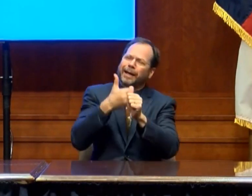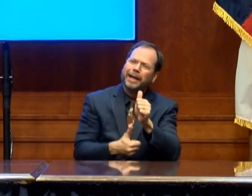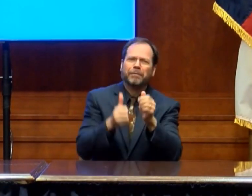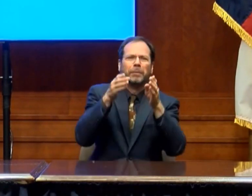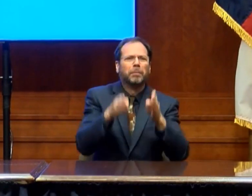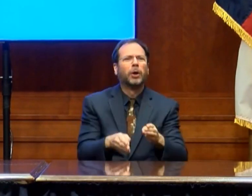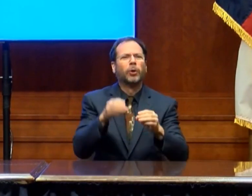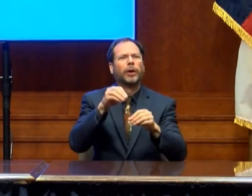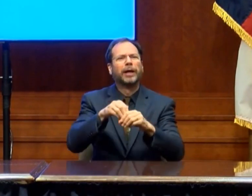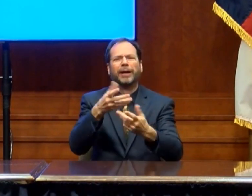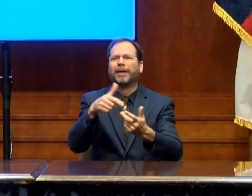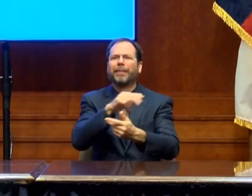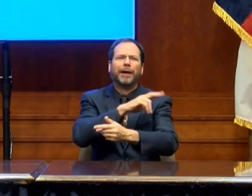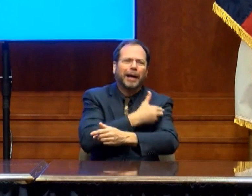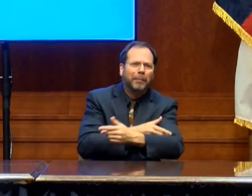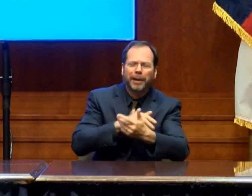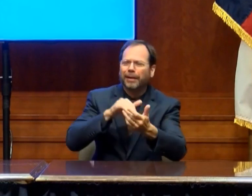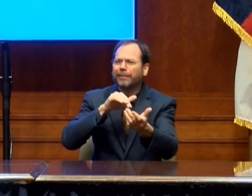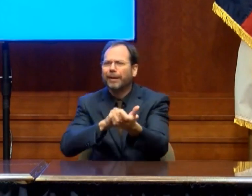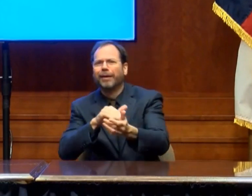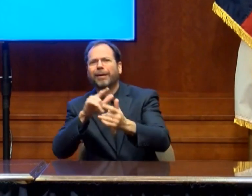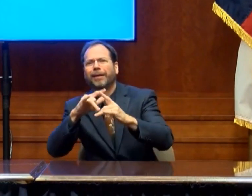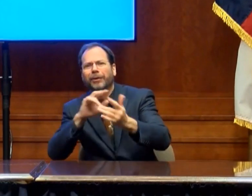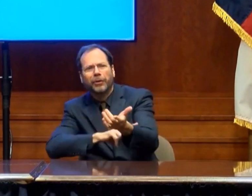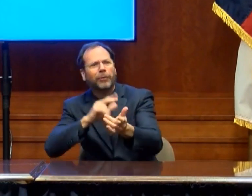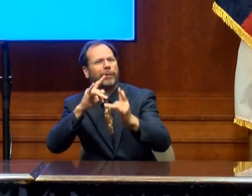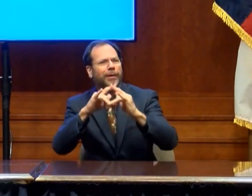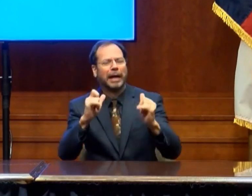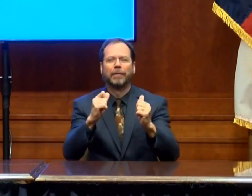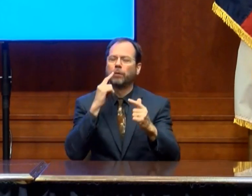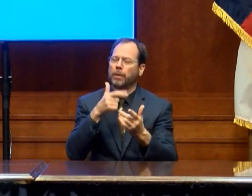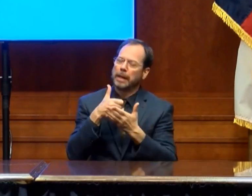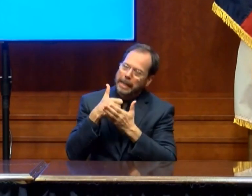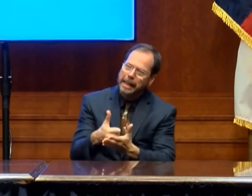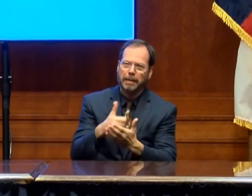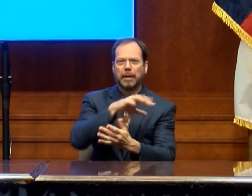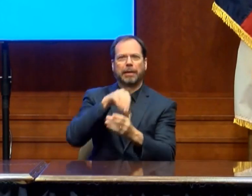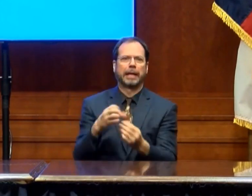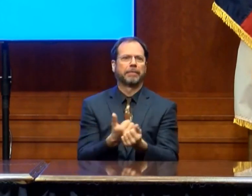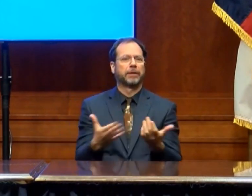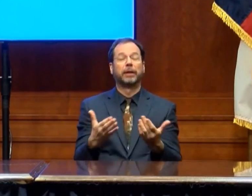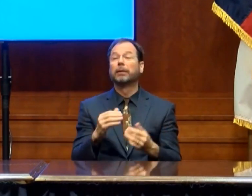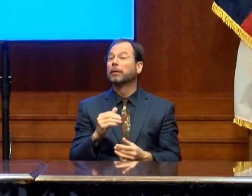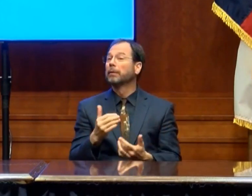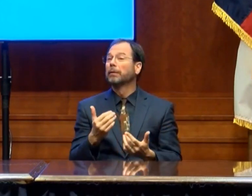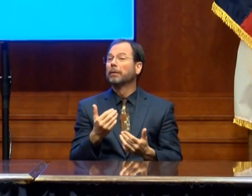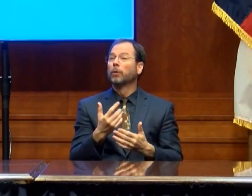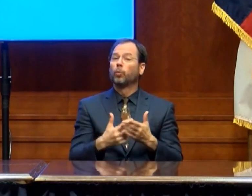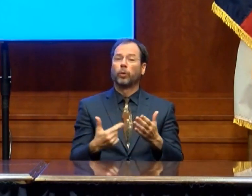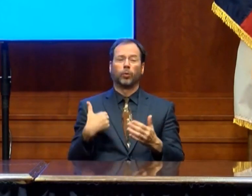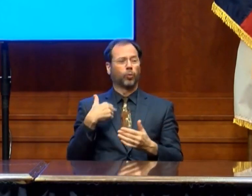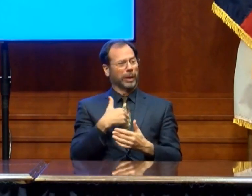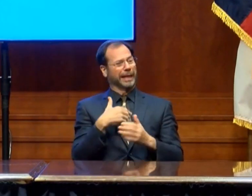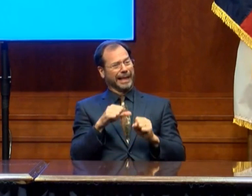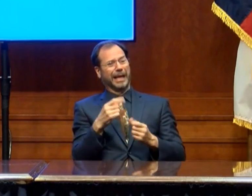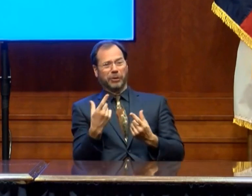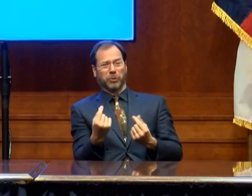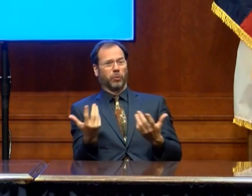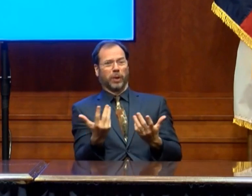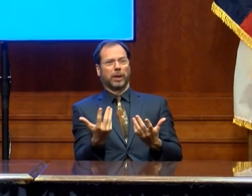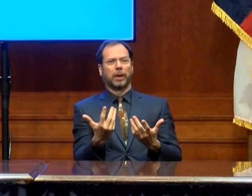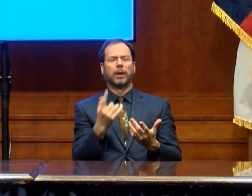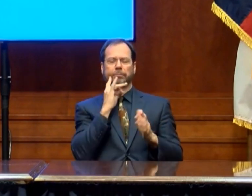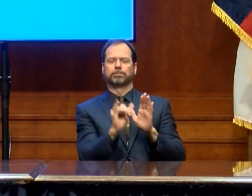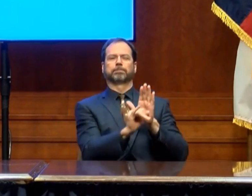person in the healthcare area, for everything they are doing. The least that we can do to recognize them and